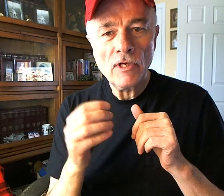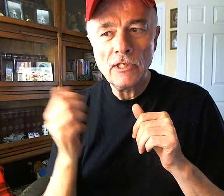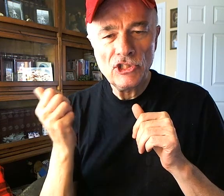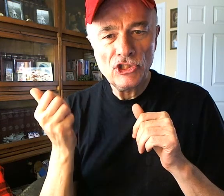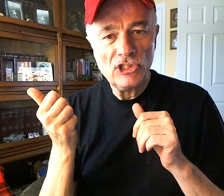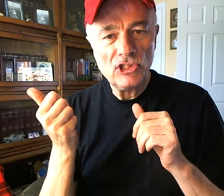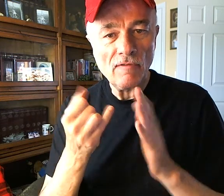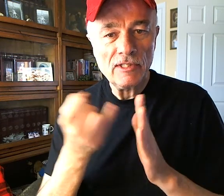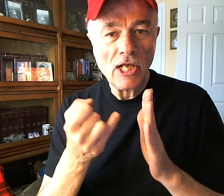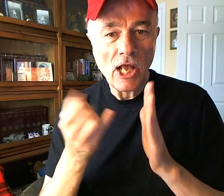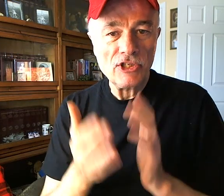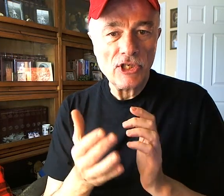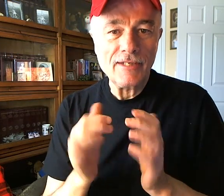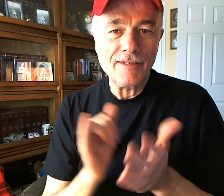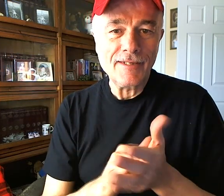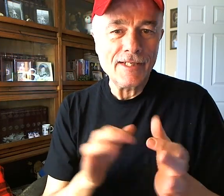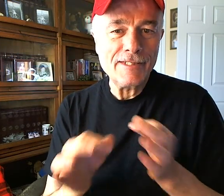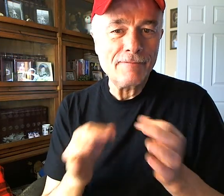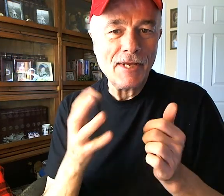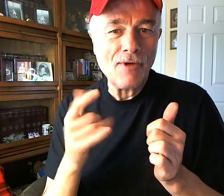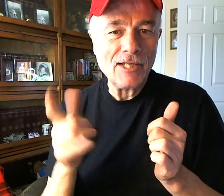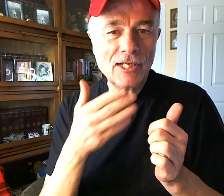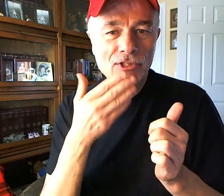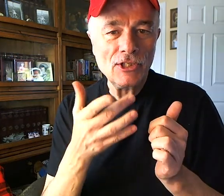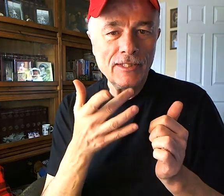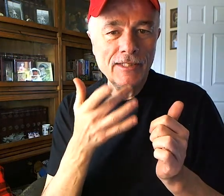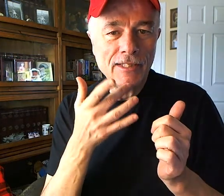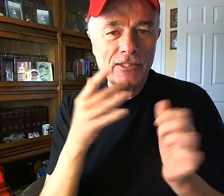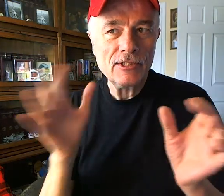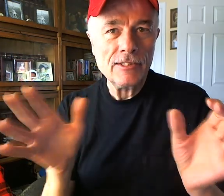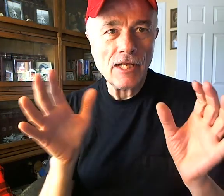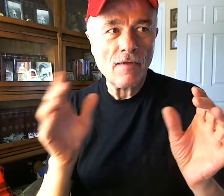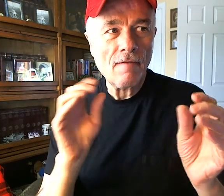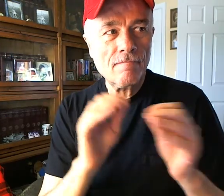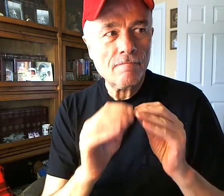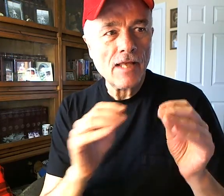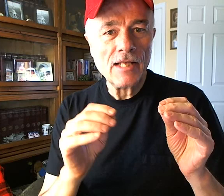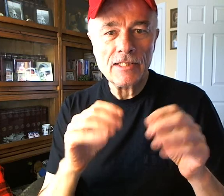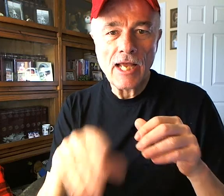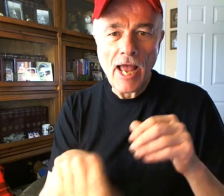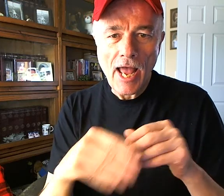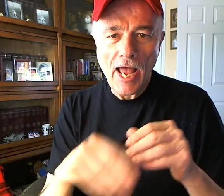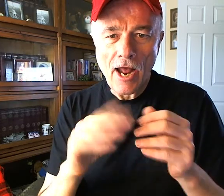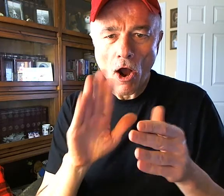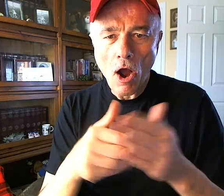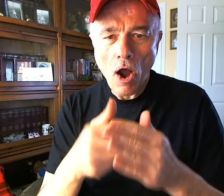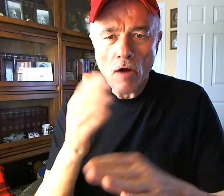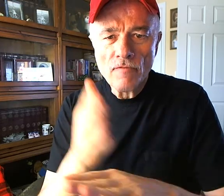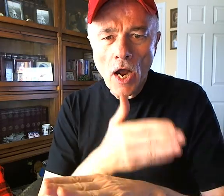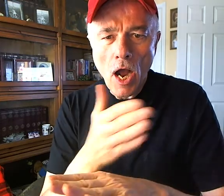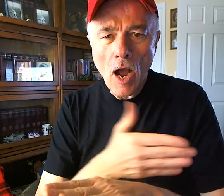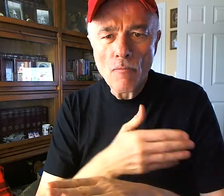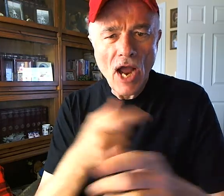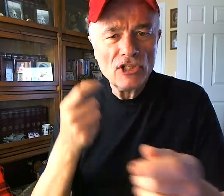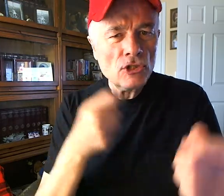only put in good stuff, so you can feel good. Want to keep food real? Okay. Join us at